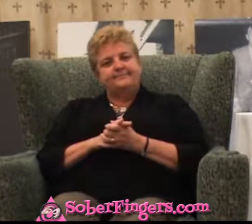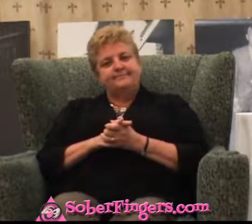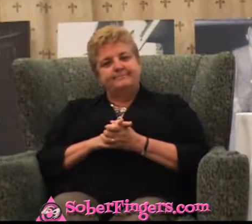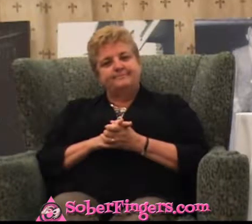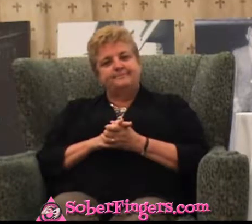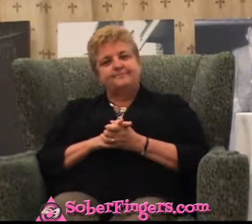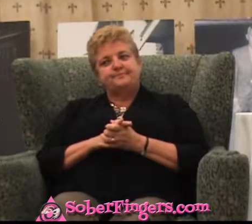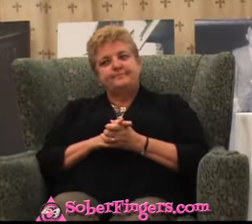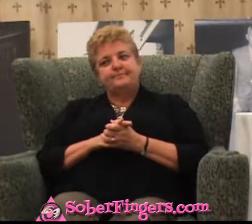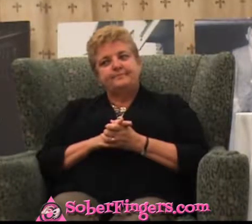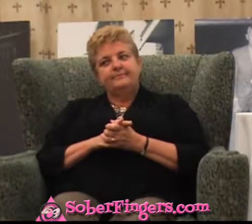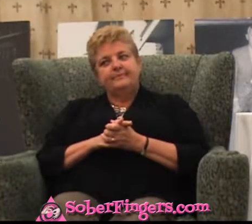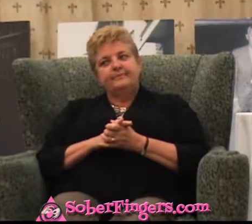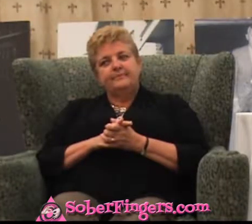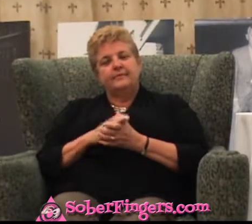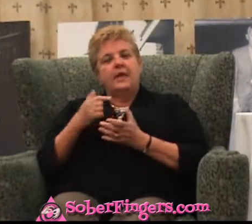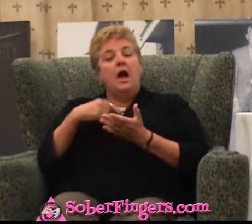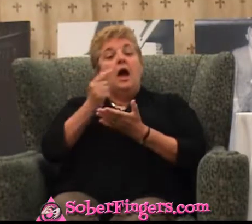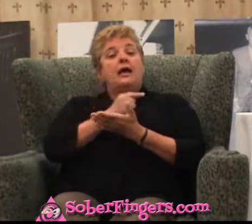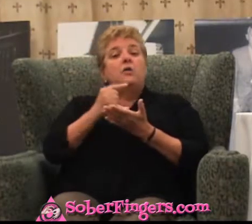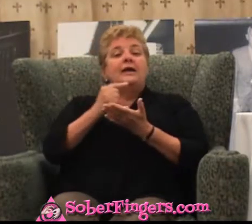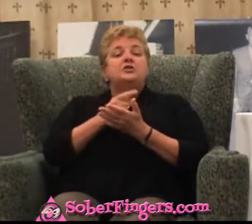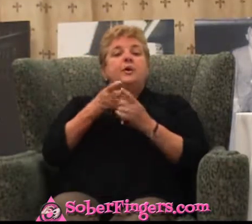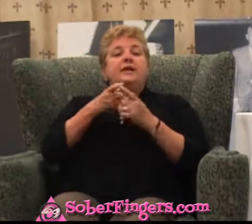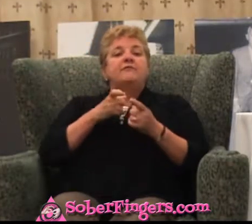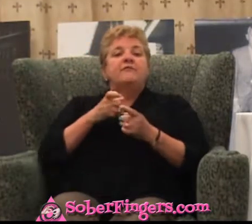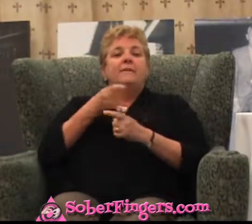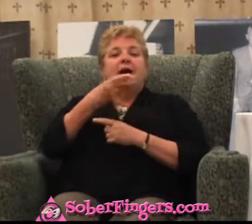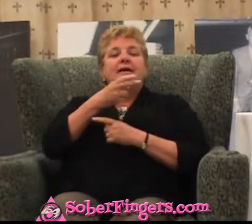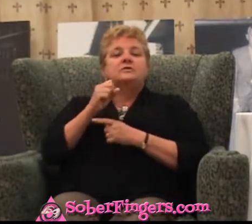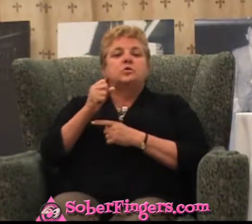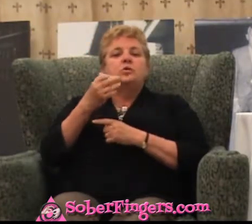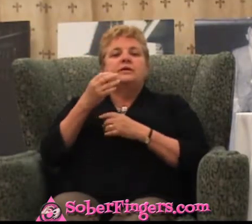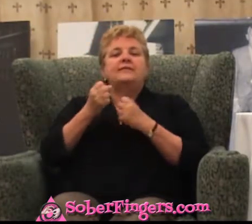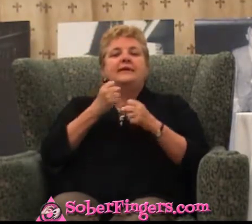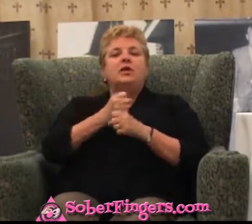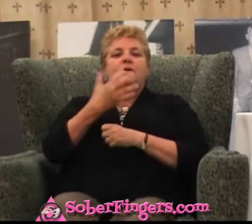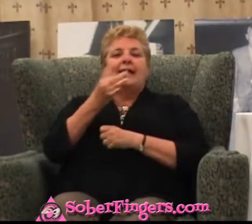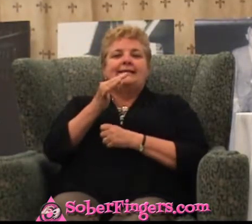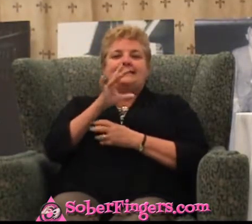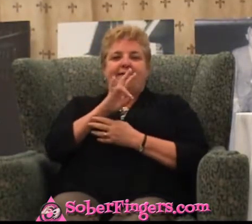I graduated from Locke High School in 1972. And my